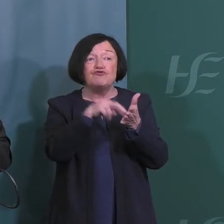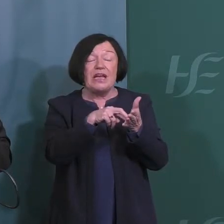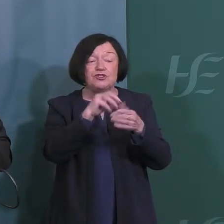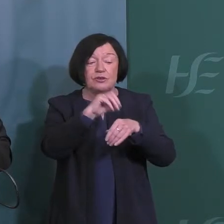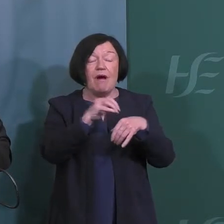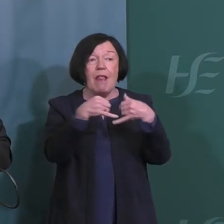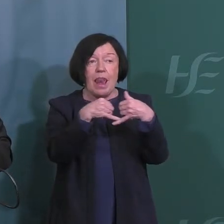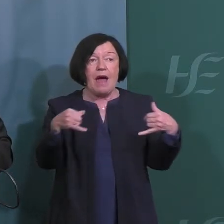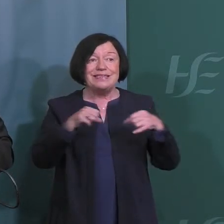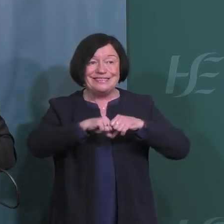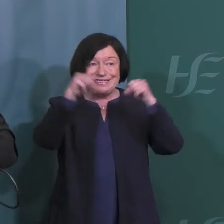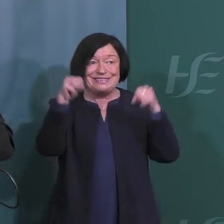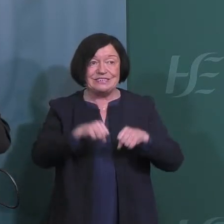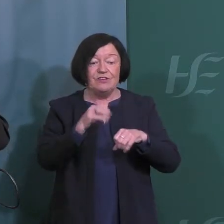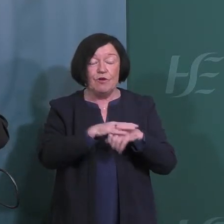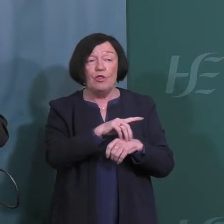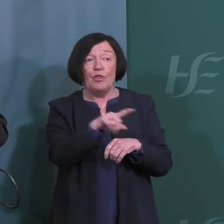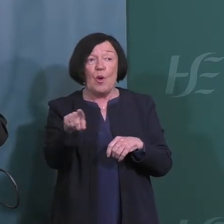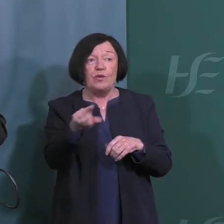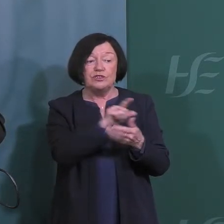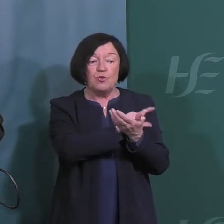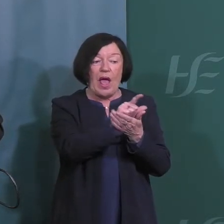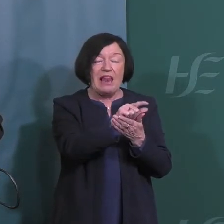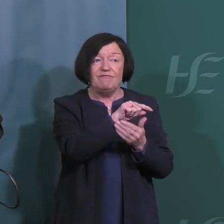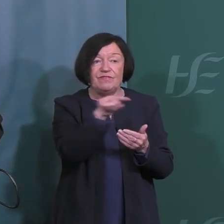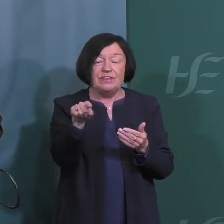online registration system for those in the